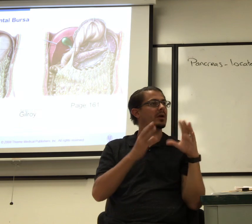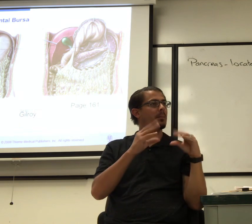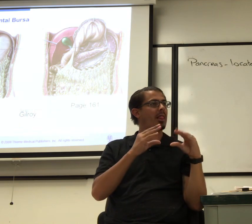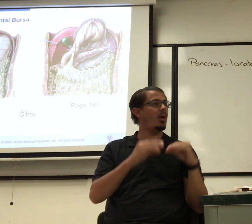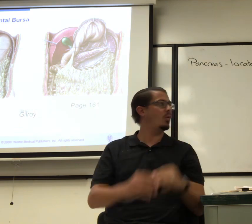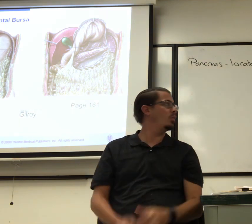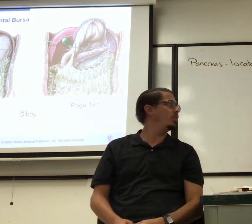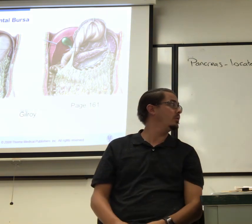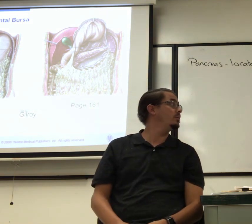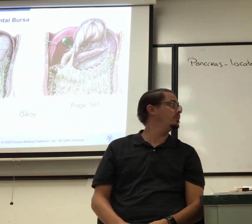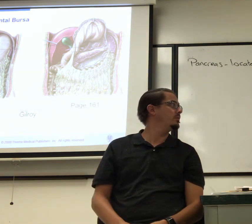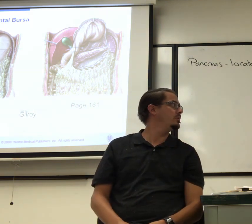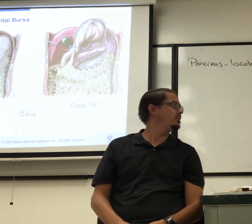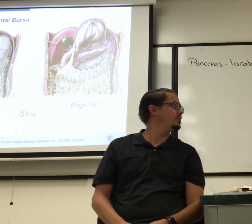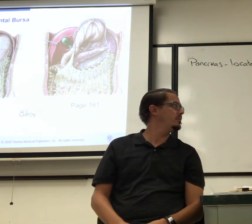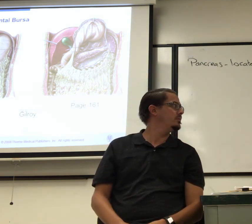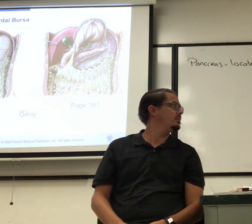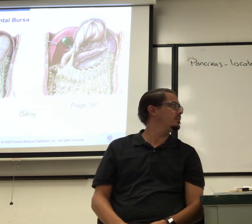is located